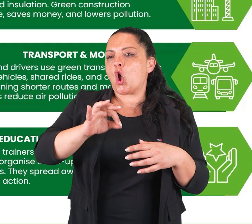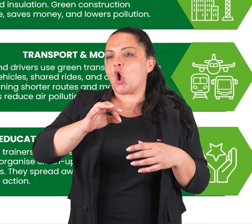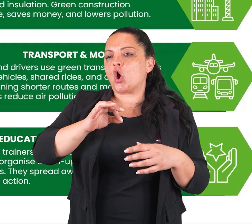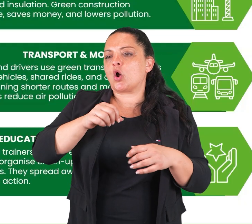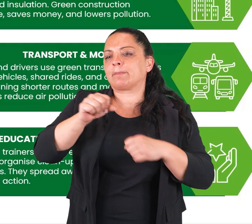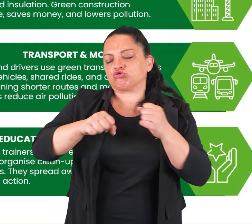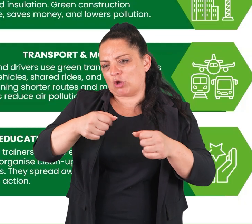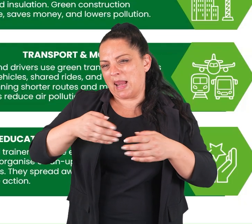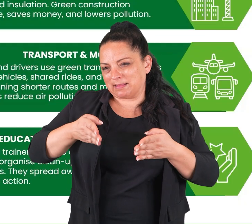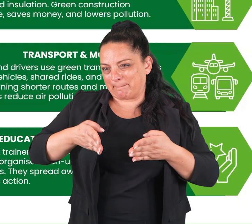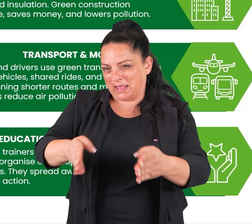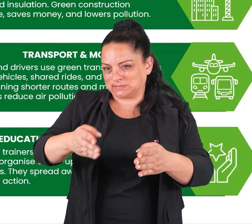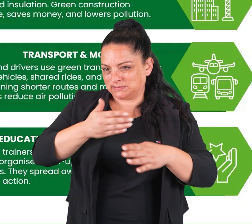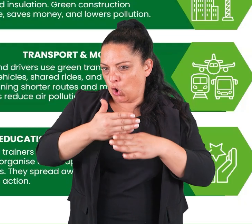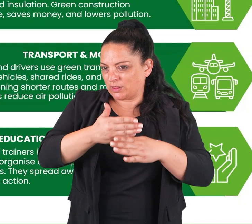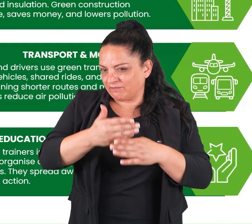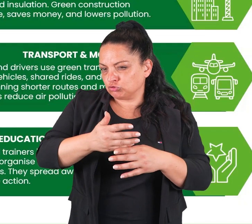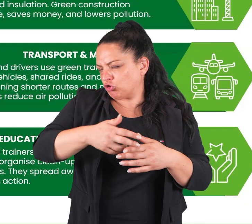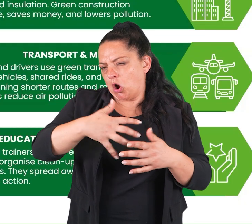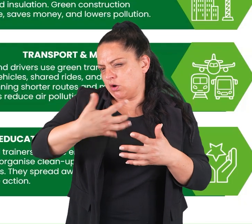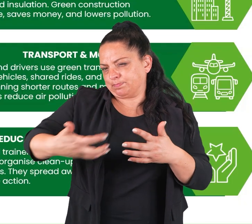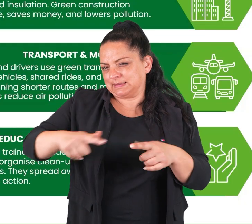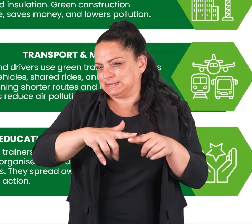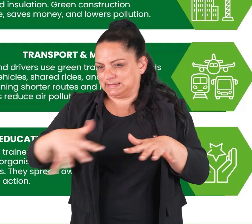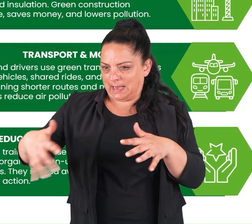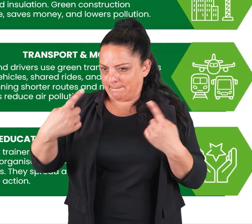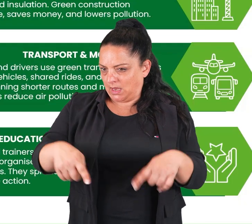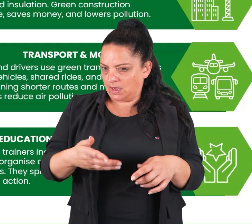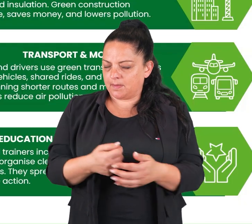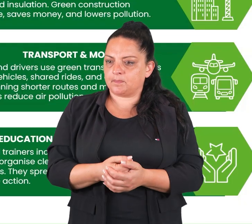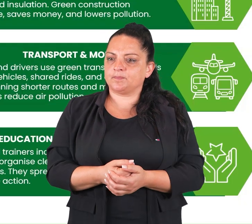share rides, cycling systems, and this kind of stuff.